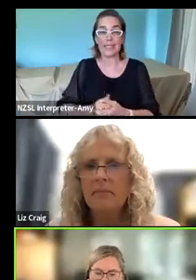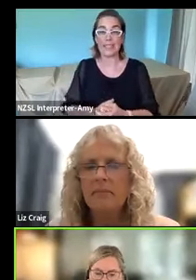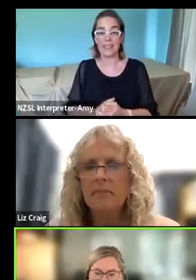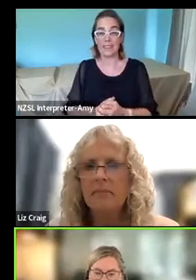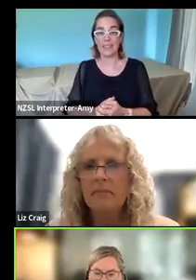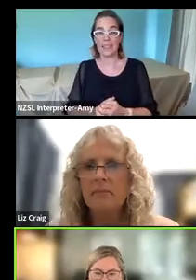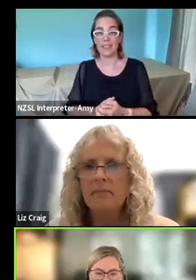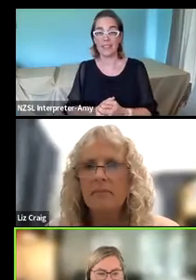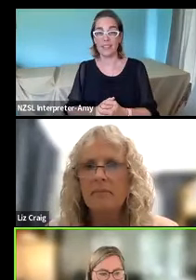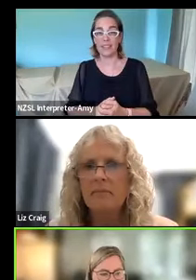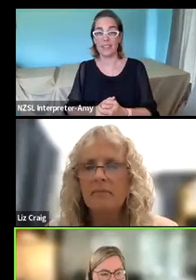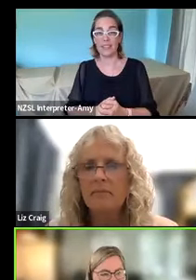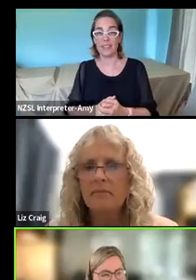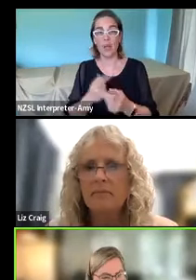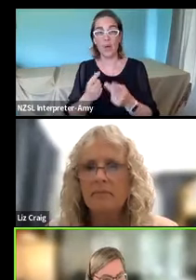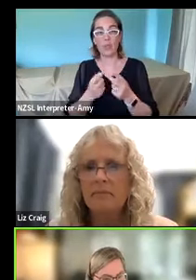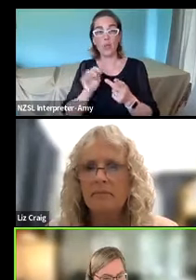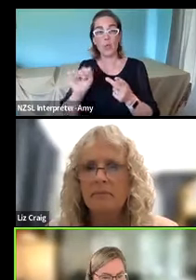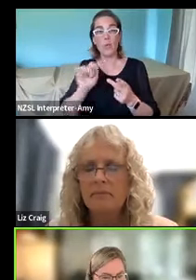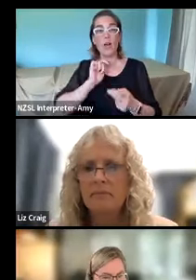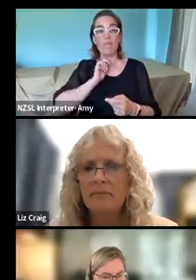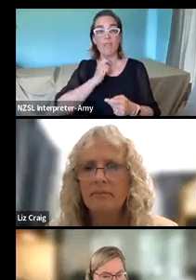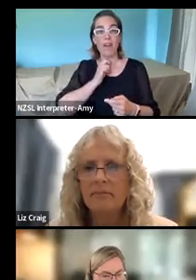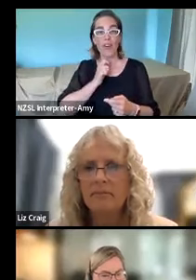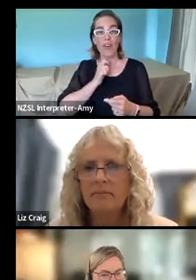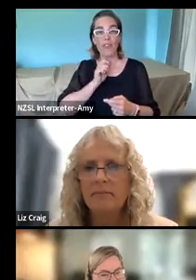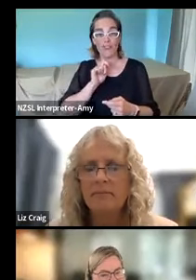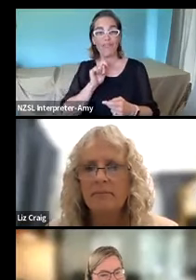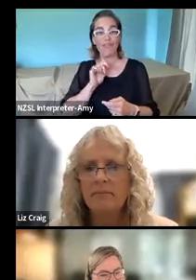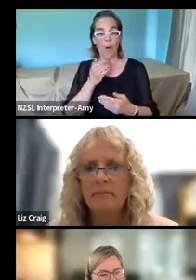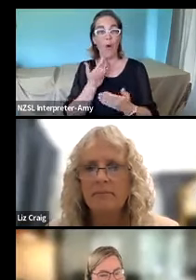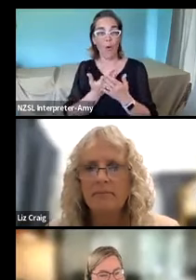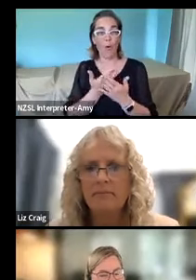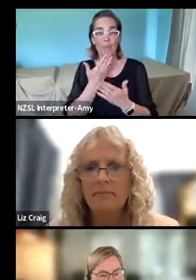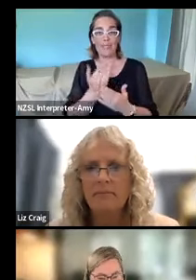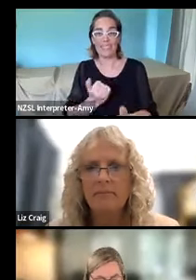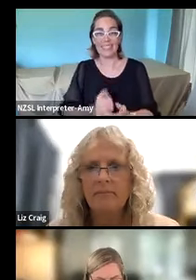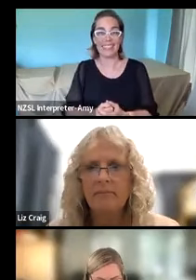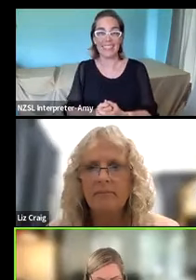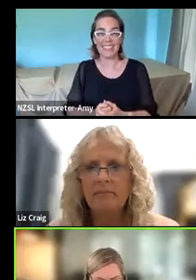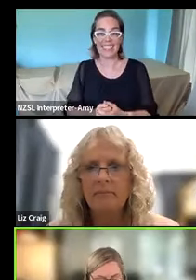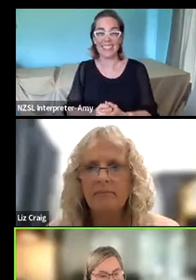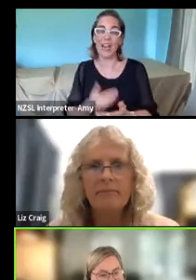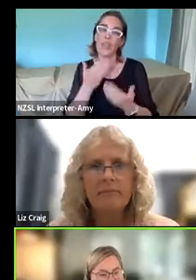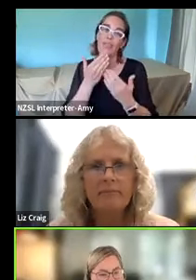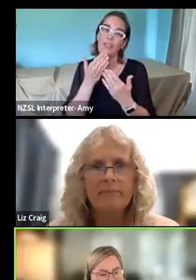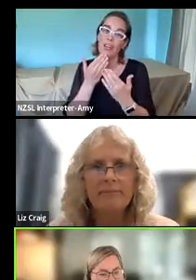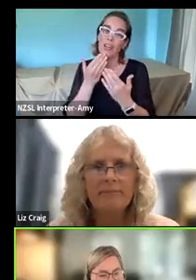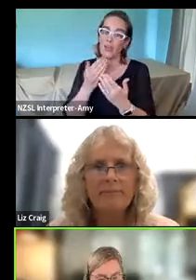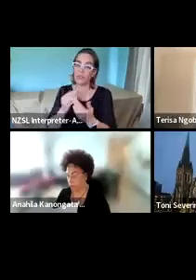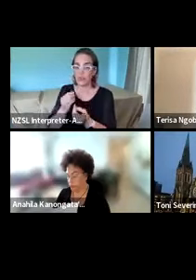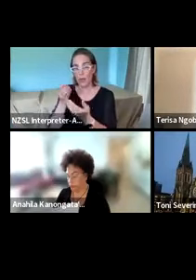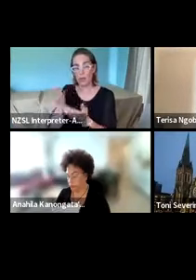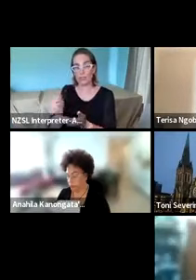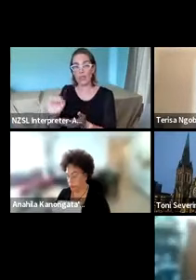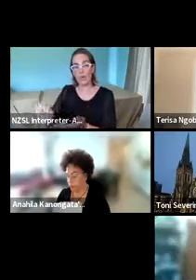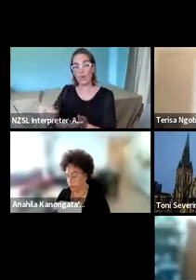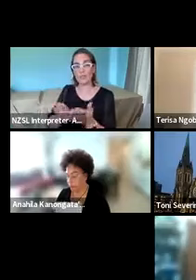your microphone. Hello, Natasha. Thank you. Thank you so much for your